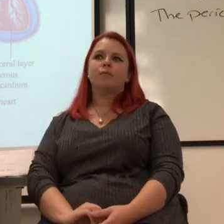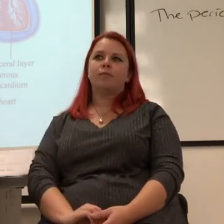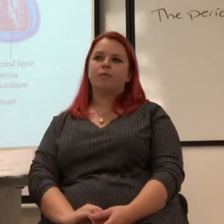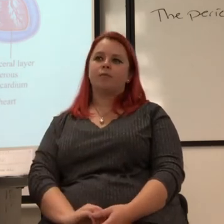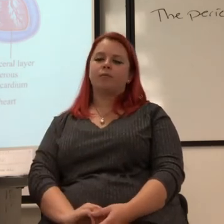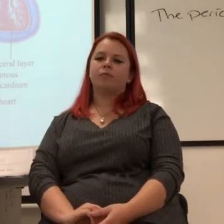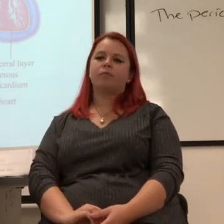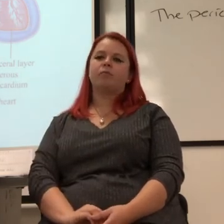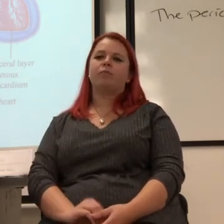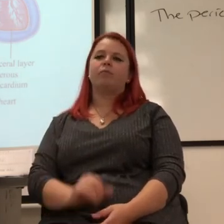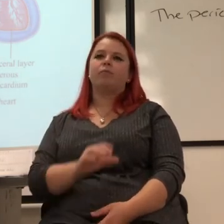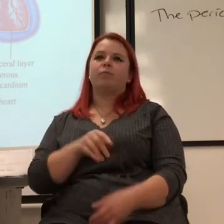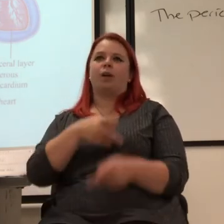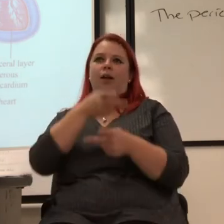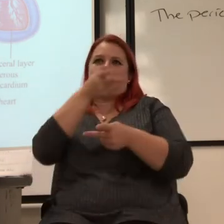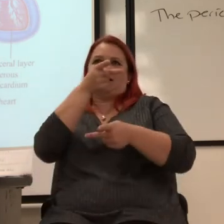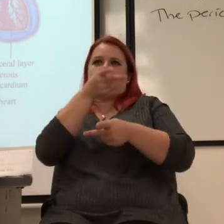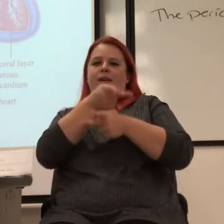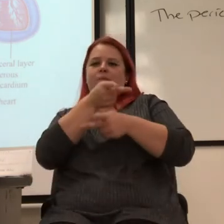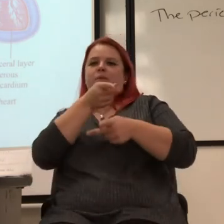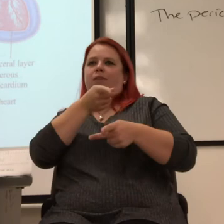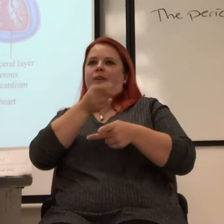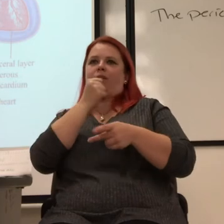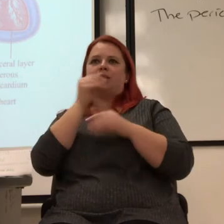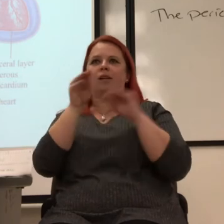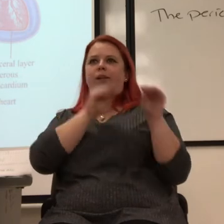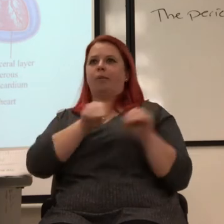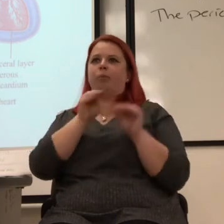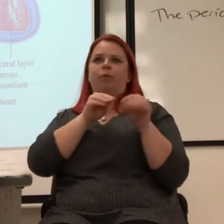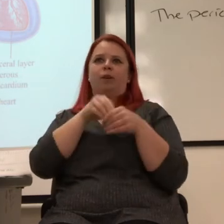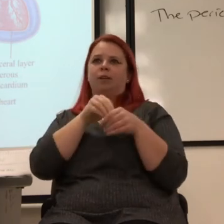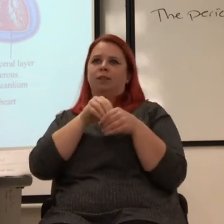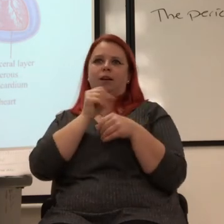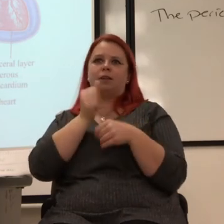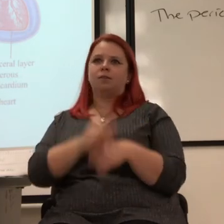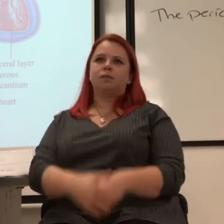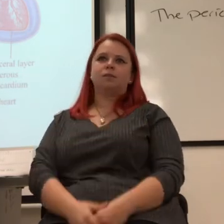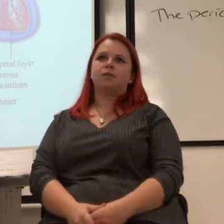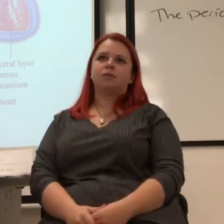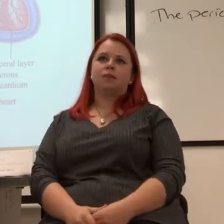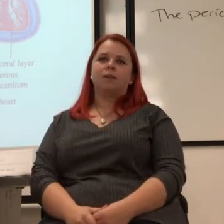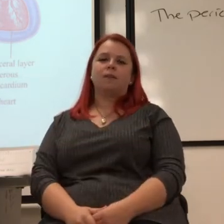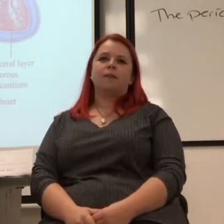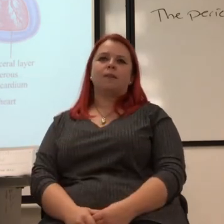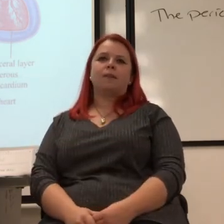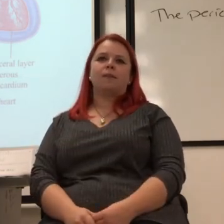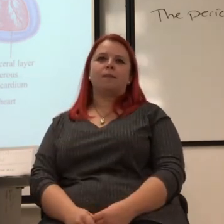Anchors it in place so it's not moving around in there too much.